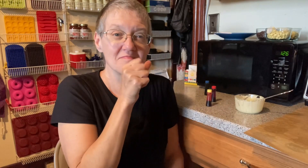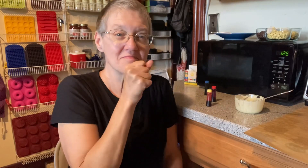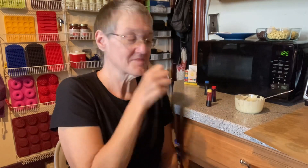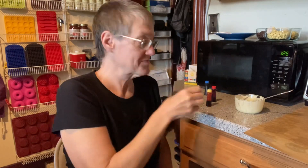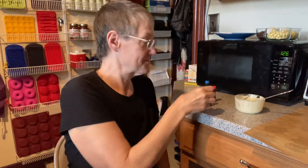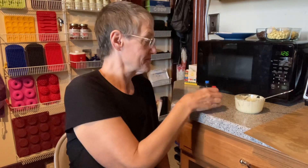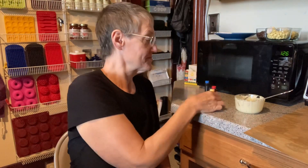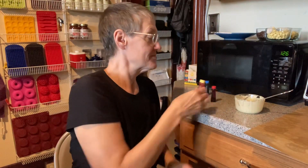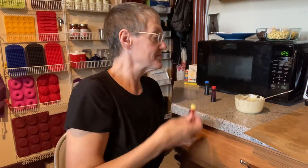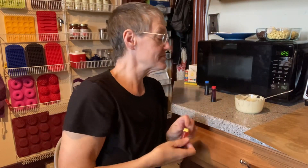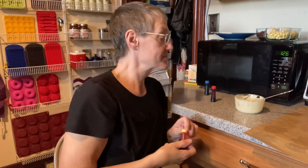Now let's make some orange.